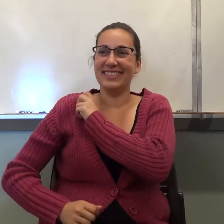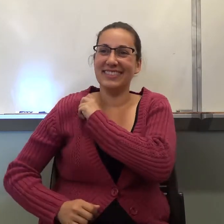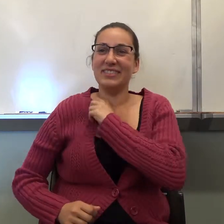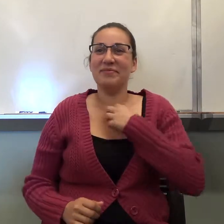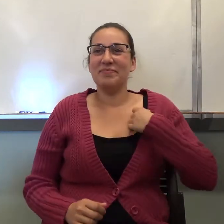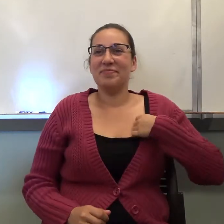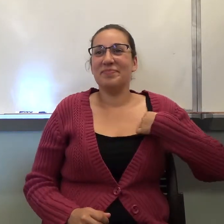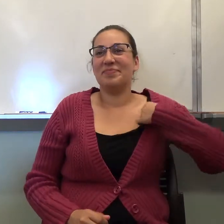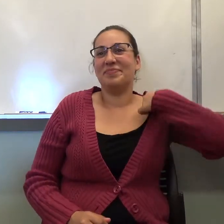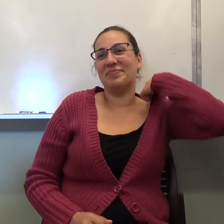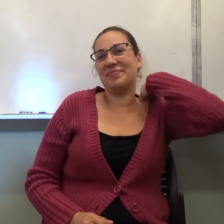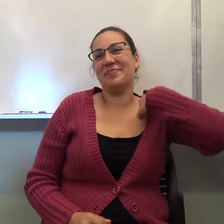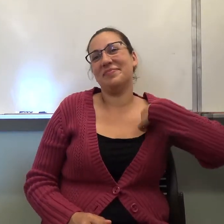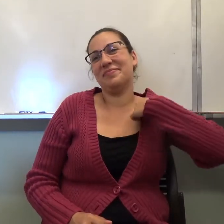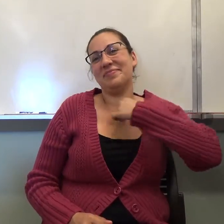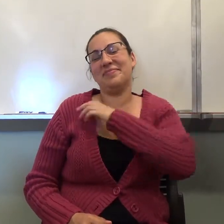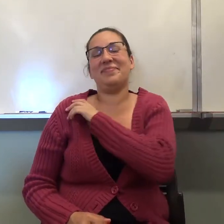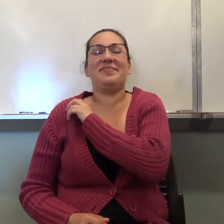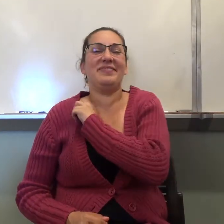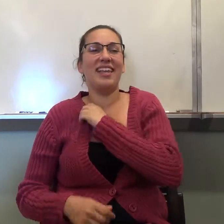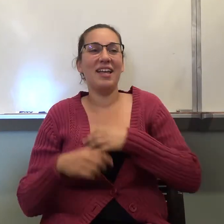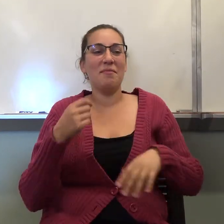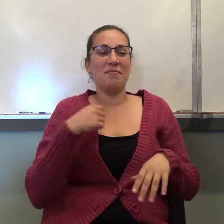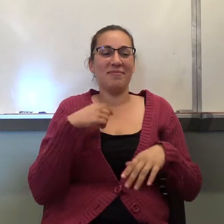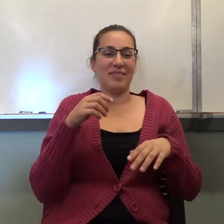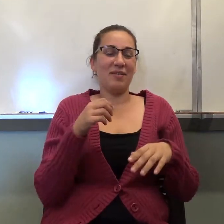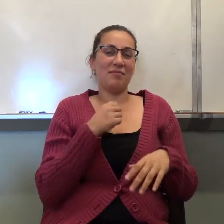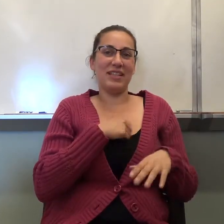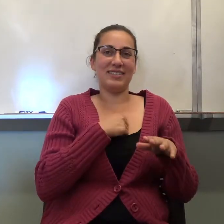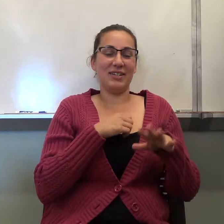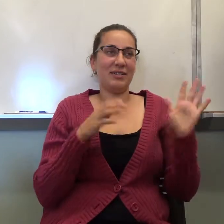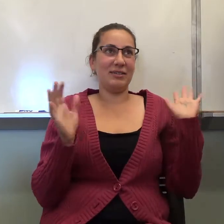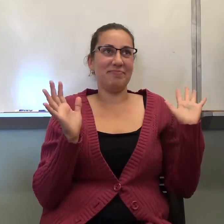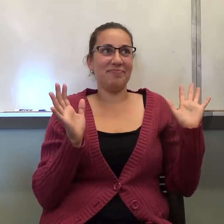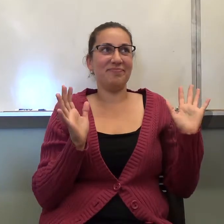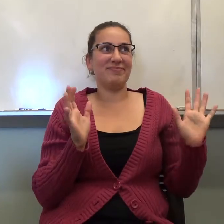that. Okay, never mind. Okay. I won't.